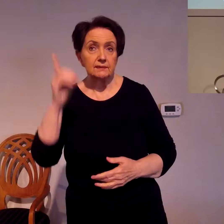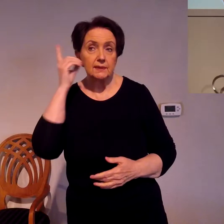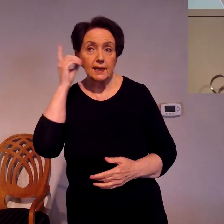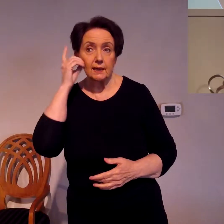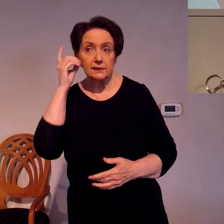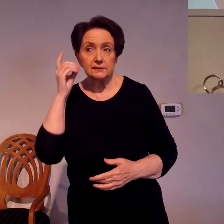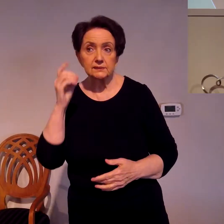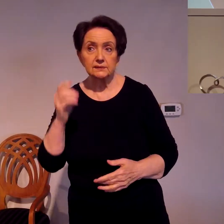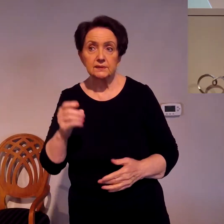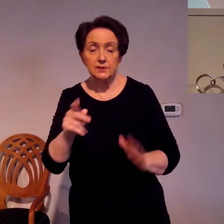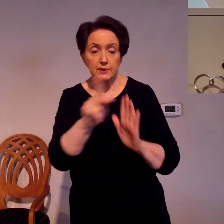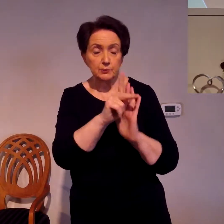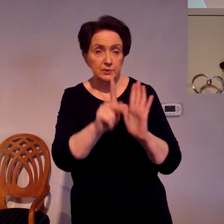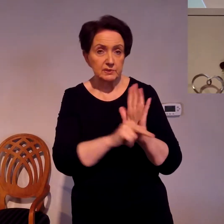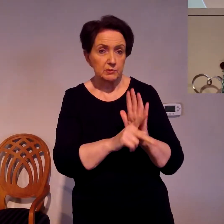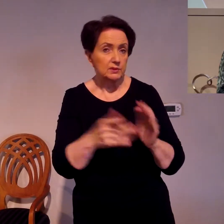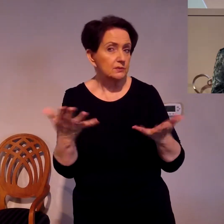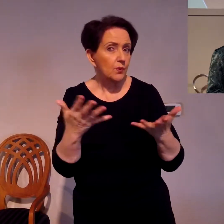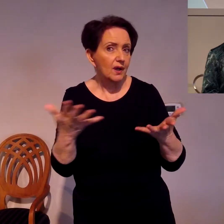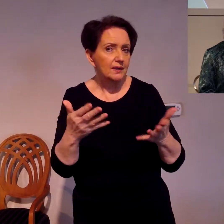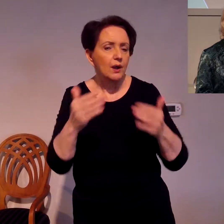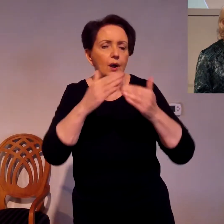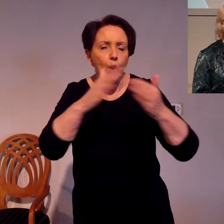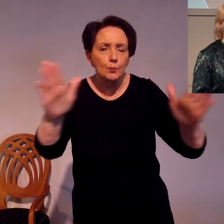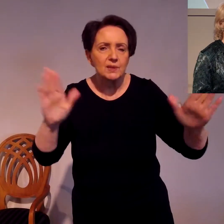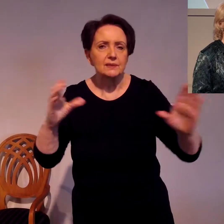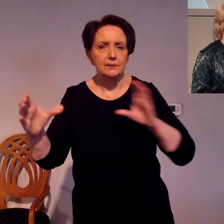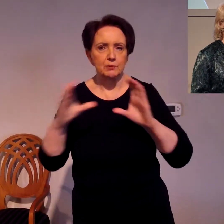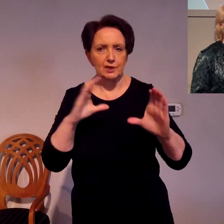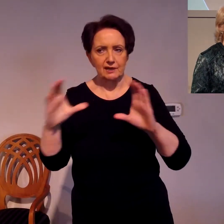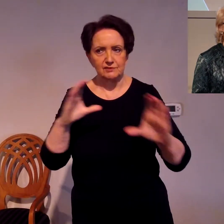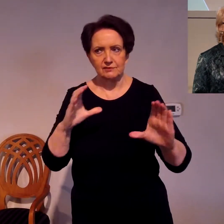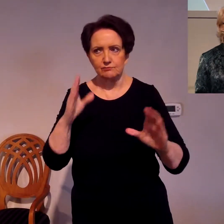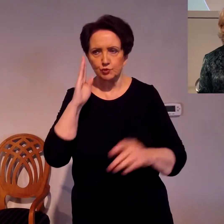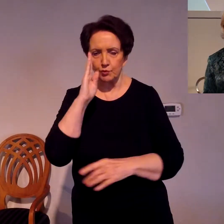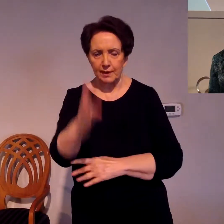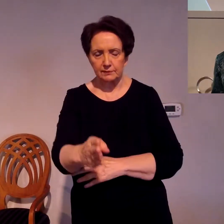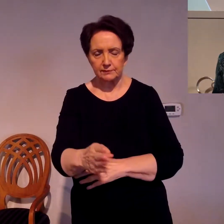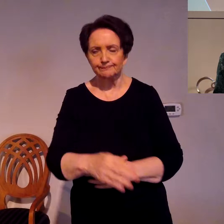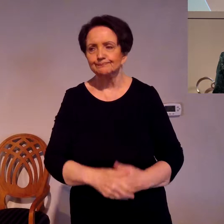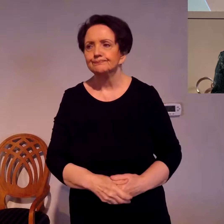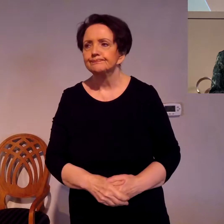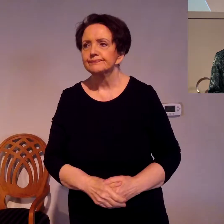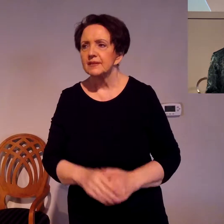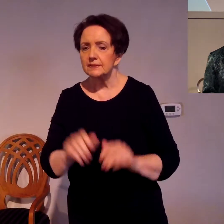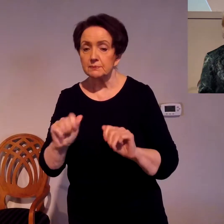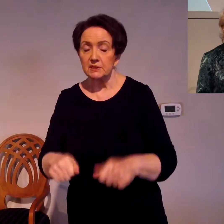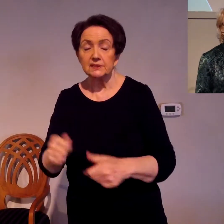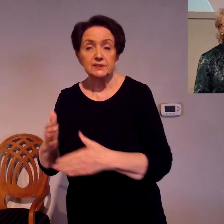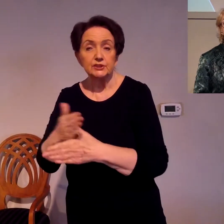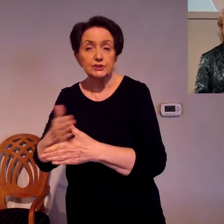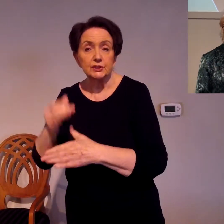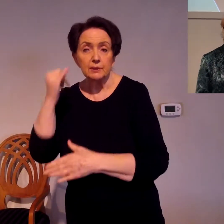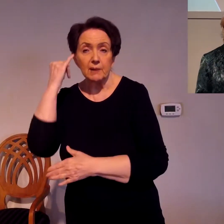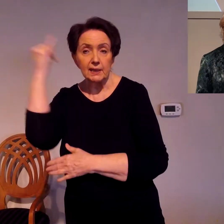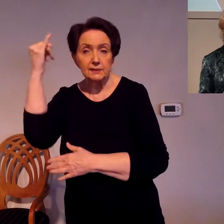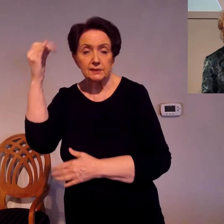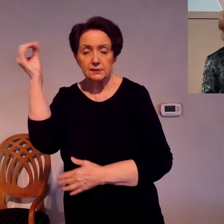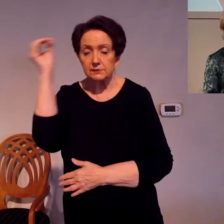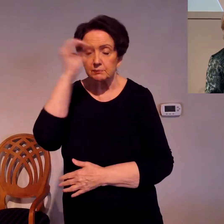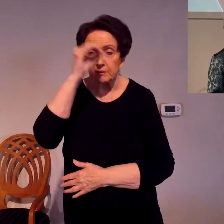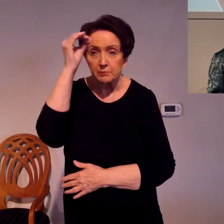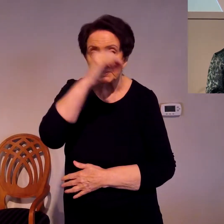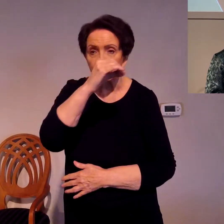direct and open communication. Direct and open communication is an ability to share my ideas and opinions,